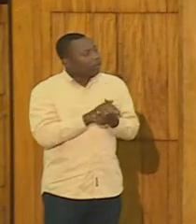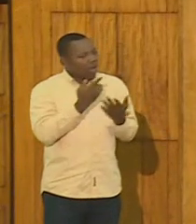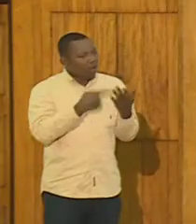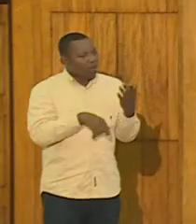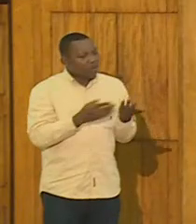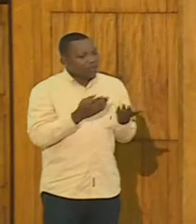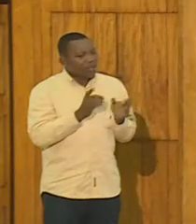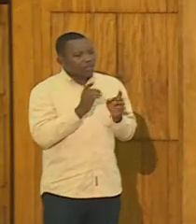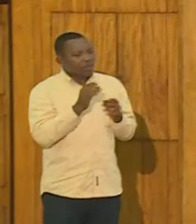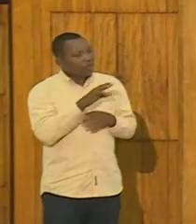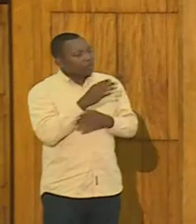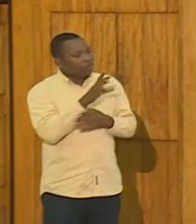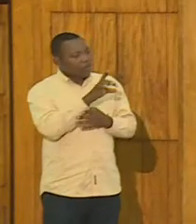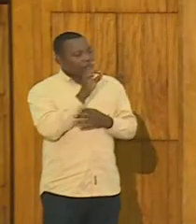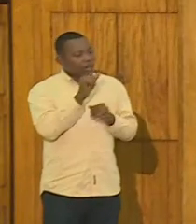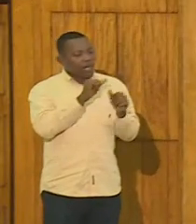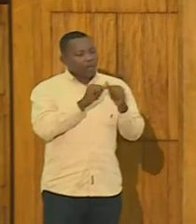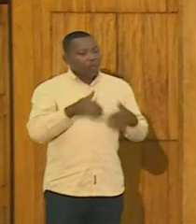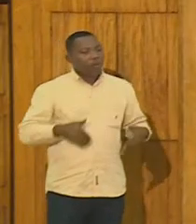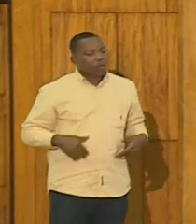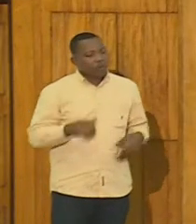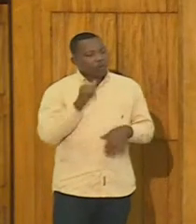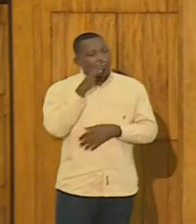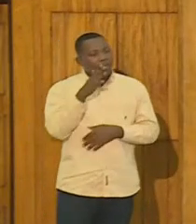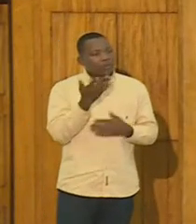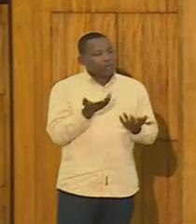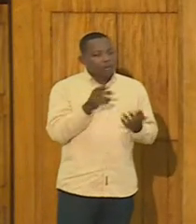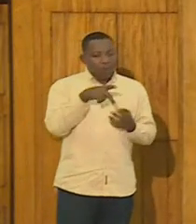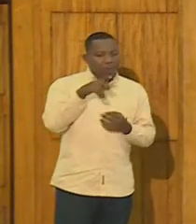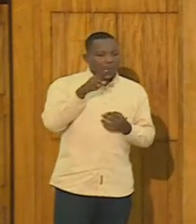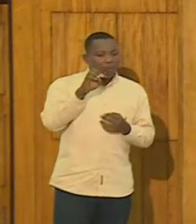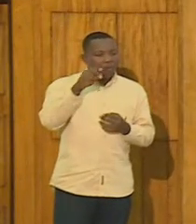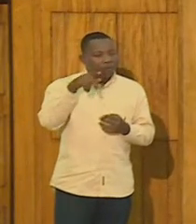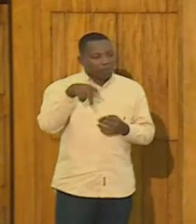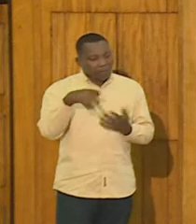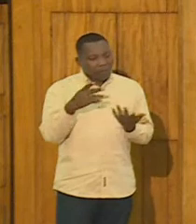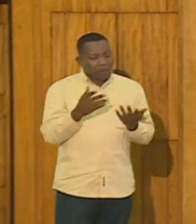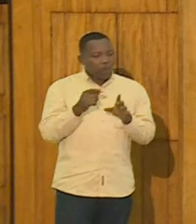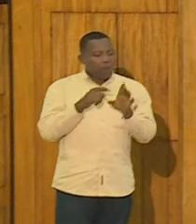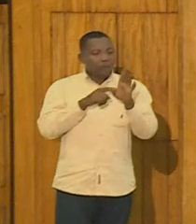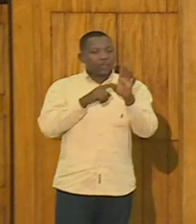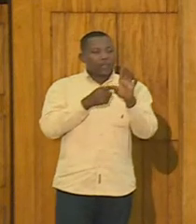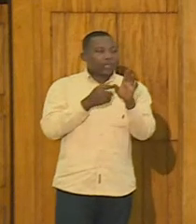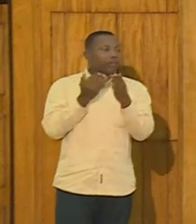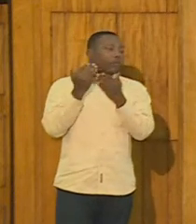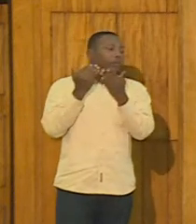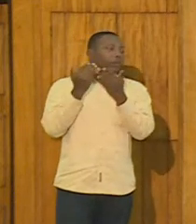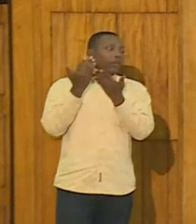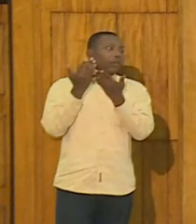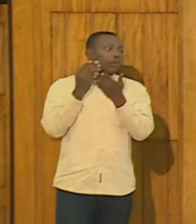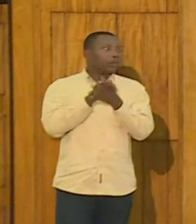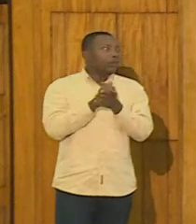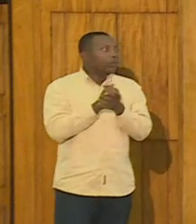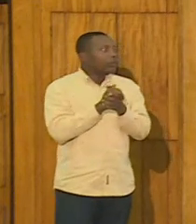What did you actually find about young women? Because PrEP, when it was initially, all the research has initially been driven a lot to make sure